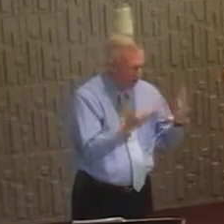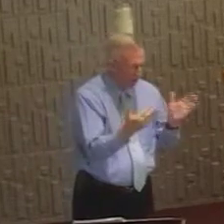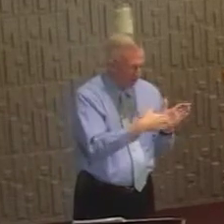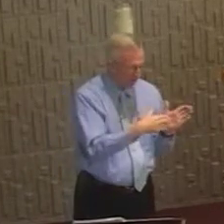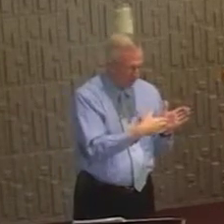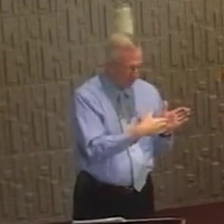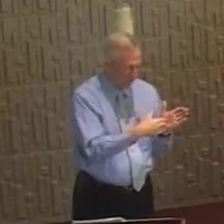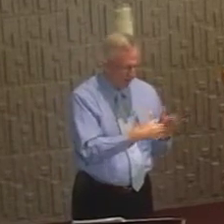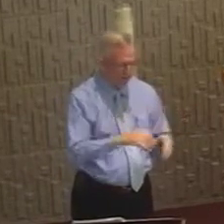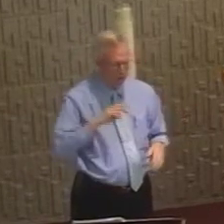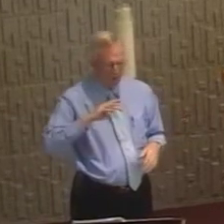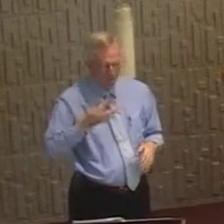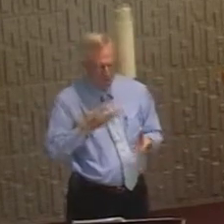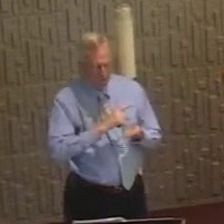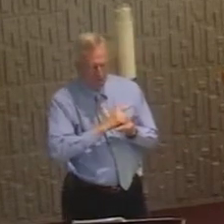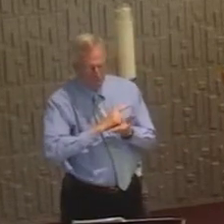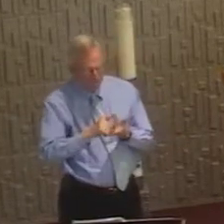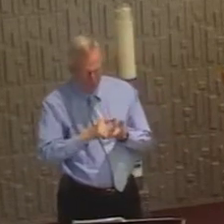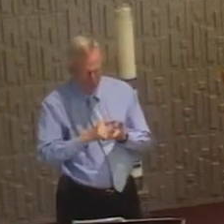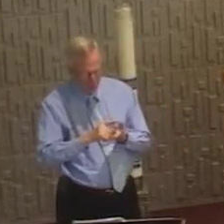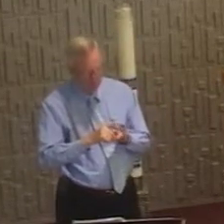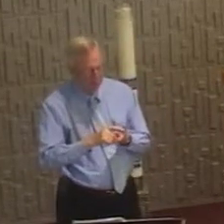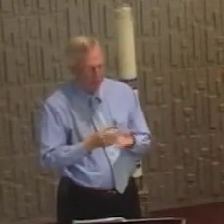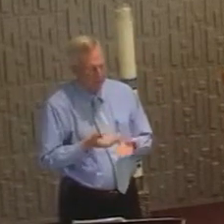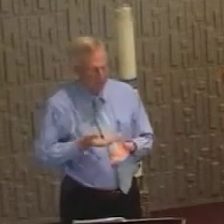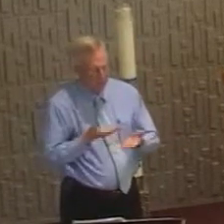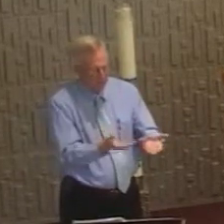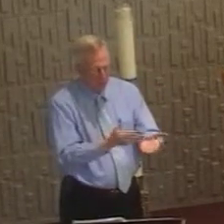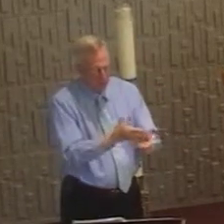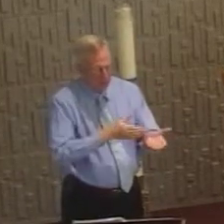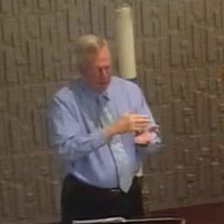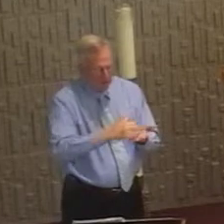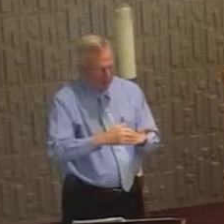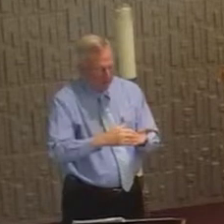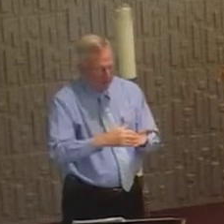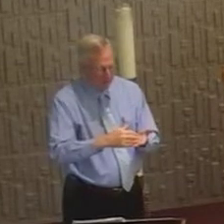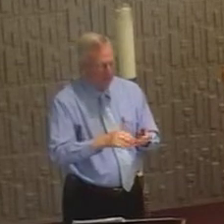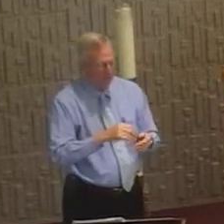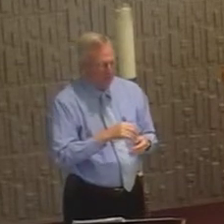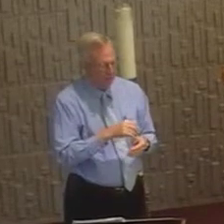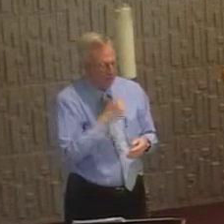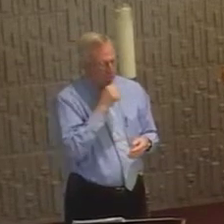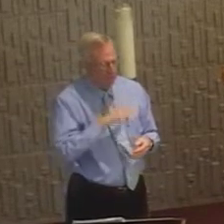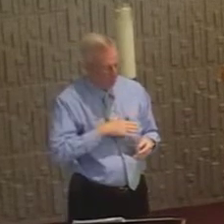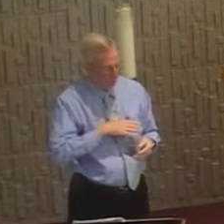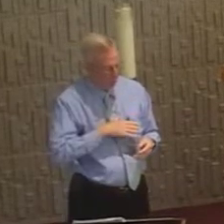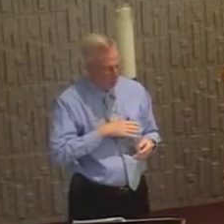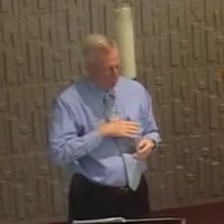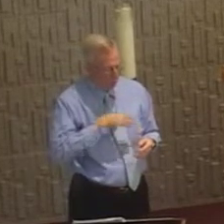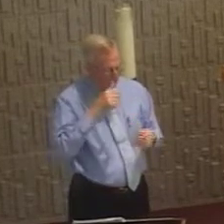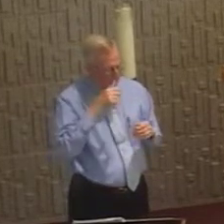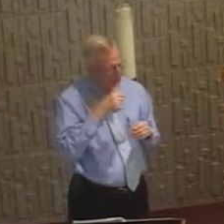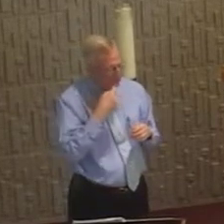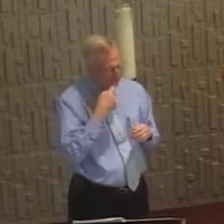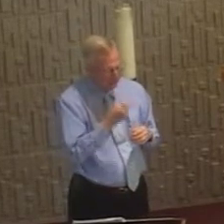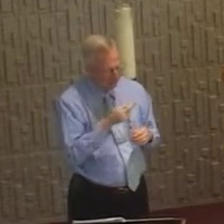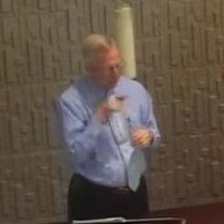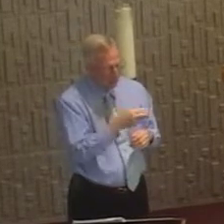So the fourth week, she took yet another pie over. Mrs. Smith responded, "Sweetie, you're a day late with this